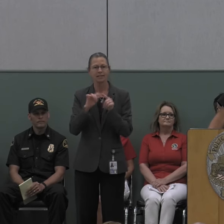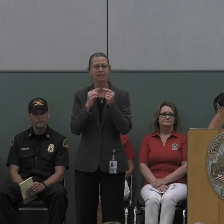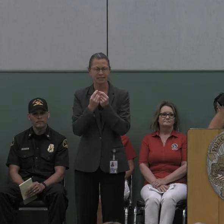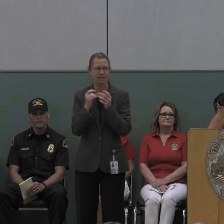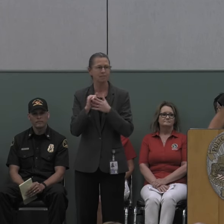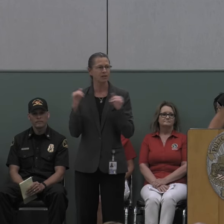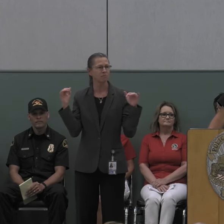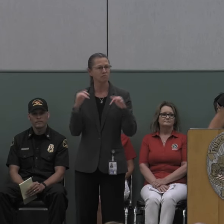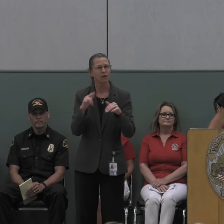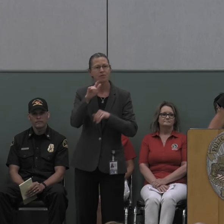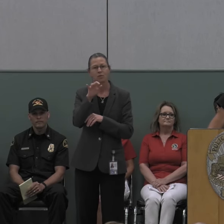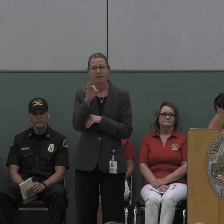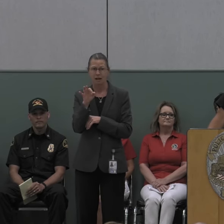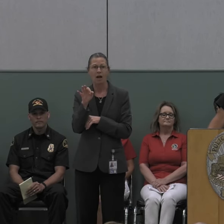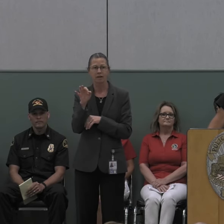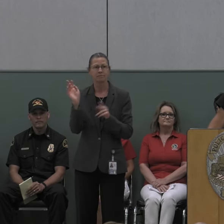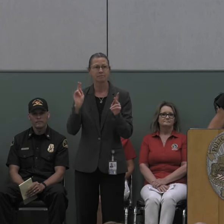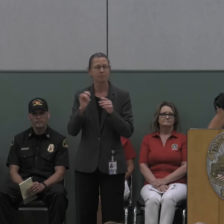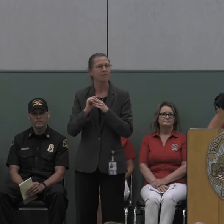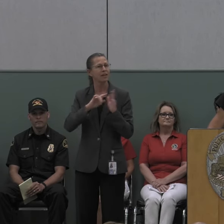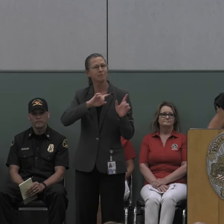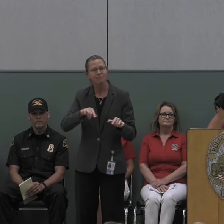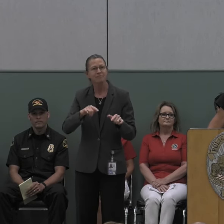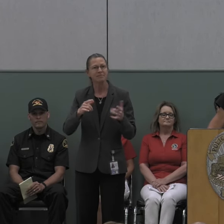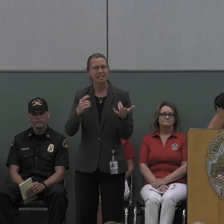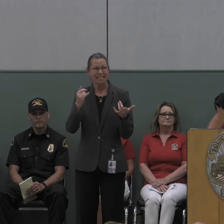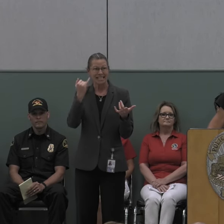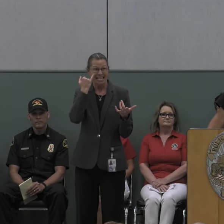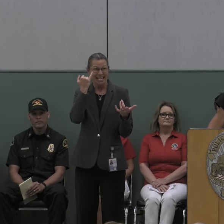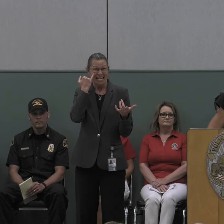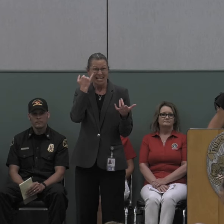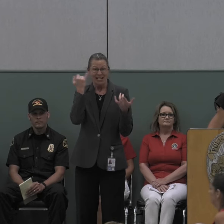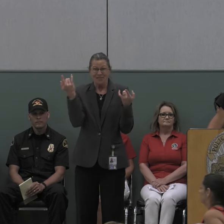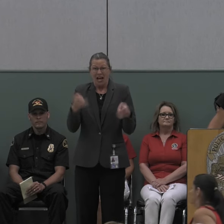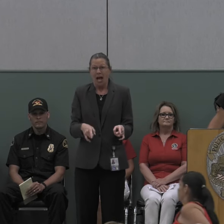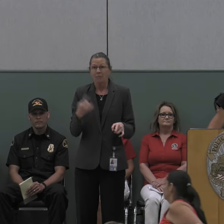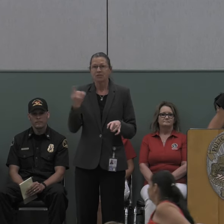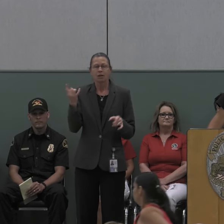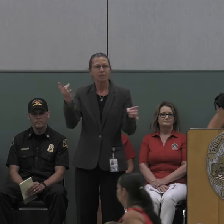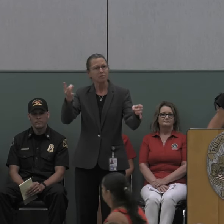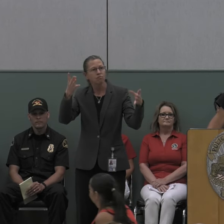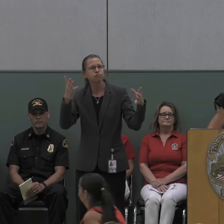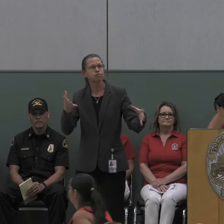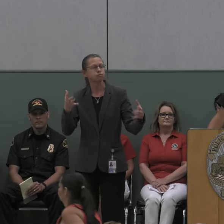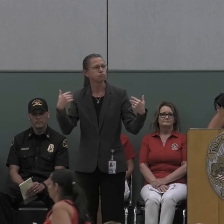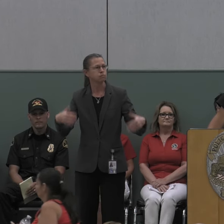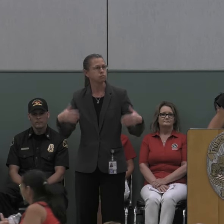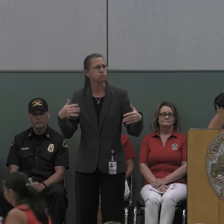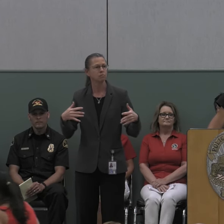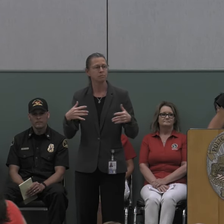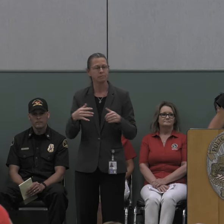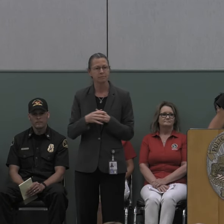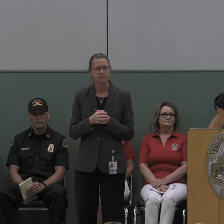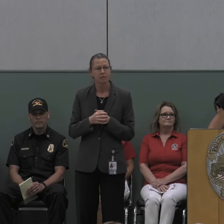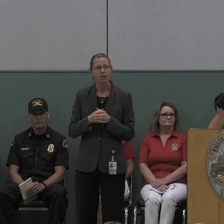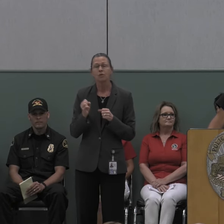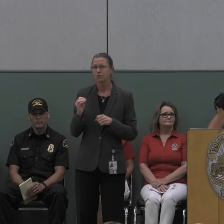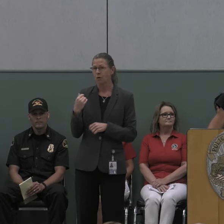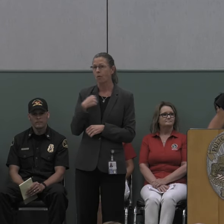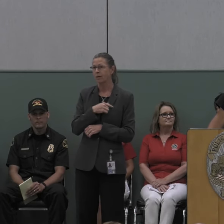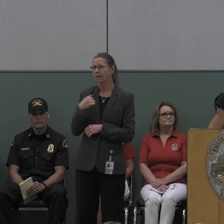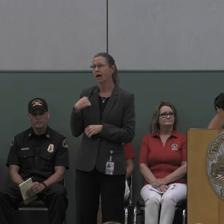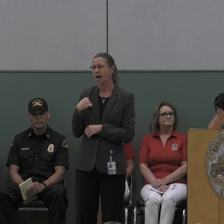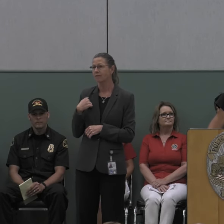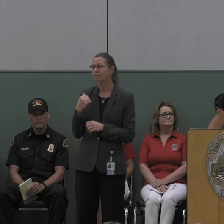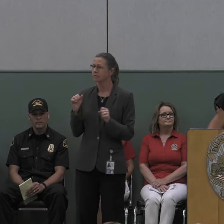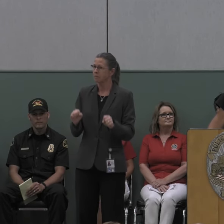case something drastic and devastating were to happen, so that those tools were here to get our people